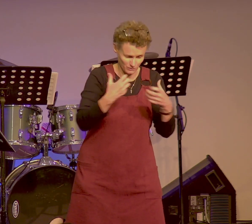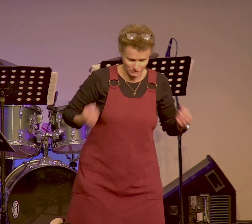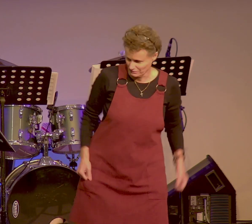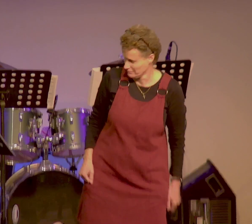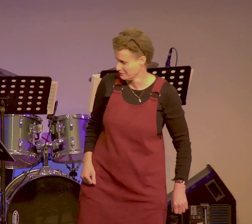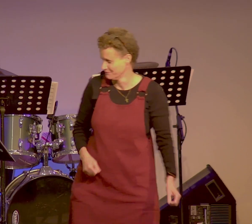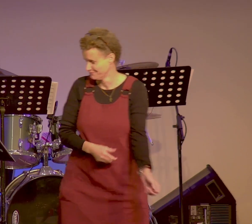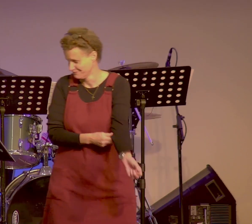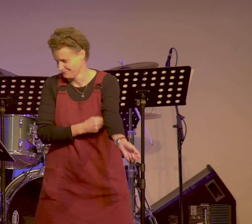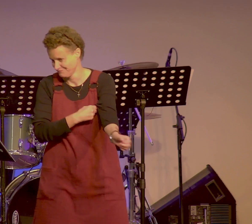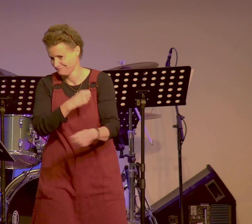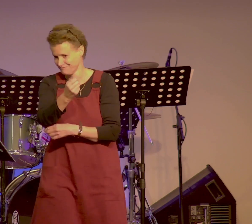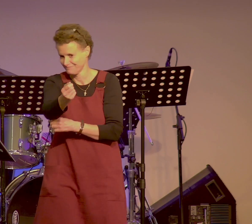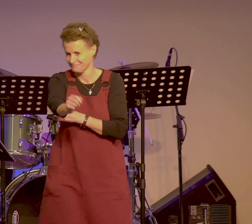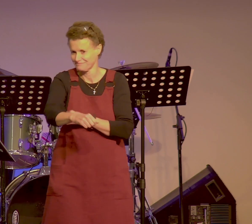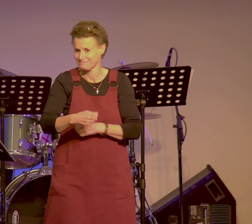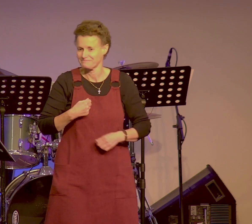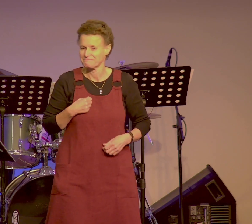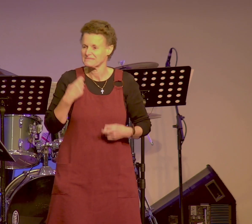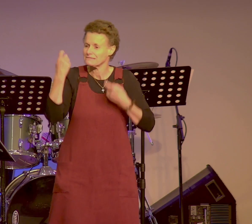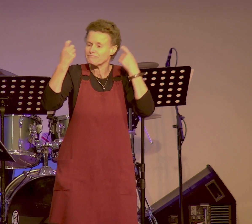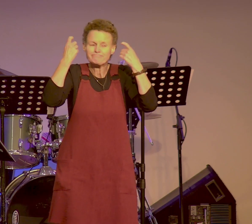instruction manual? How do I fix it?